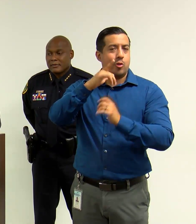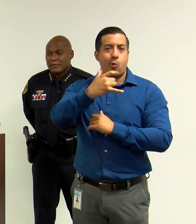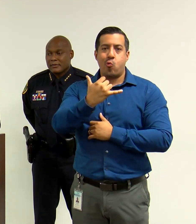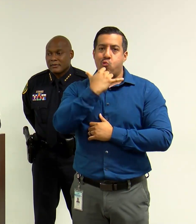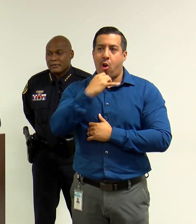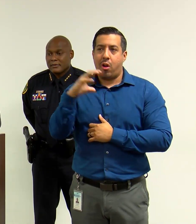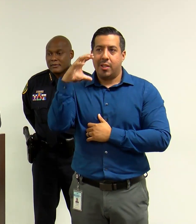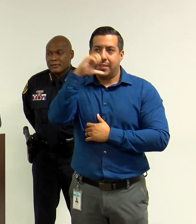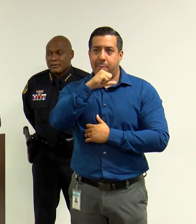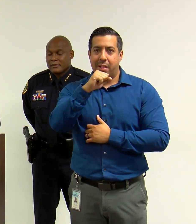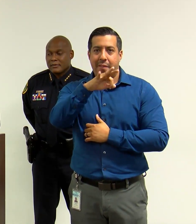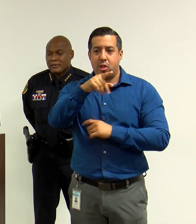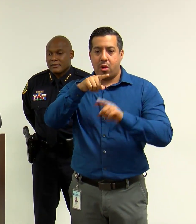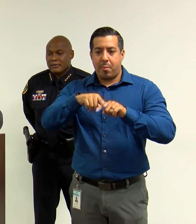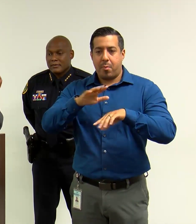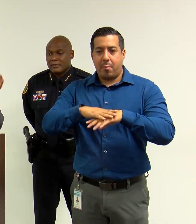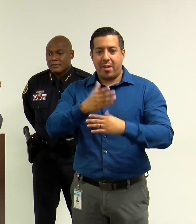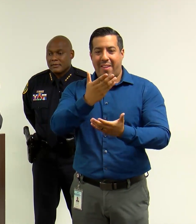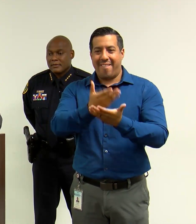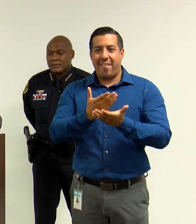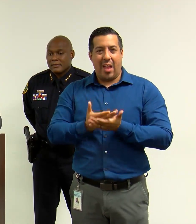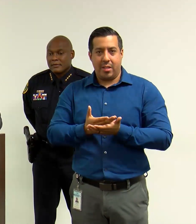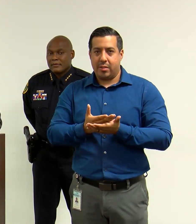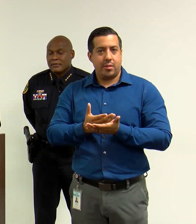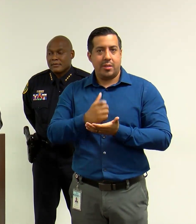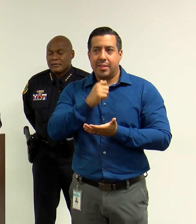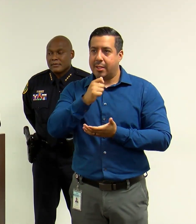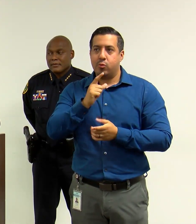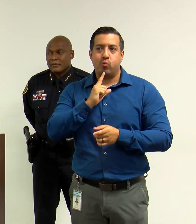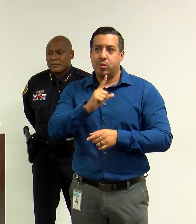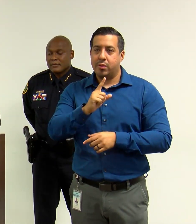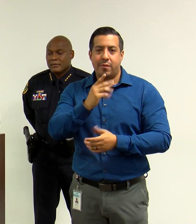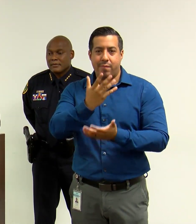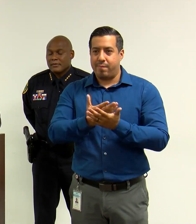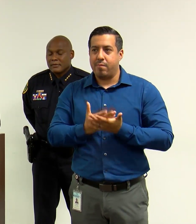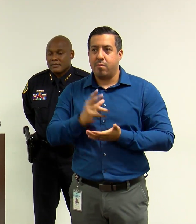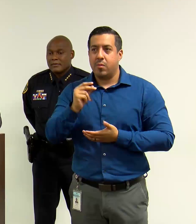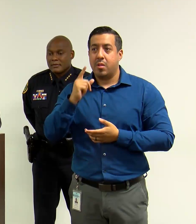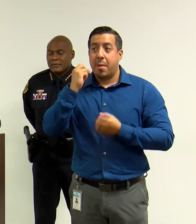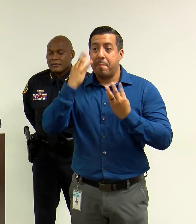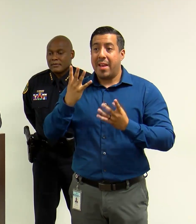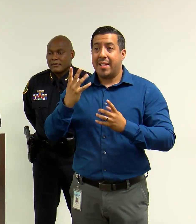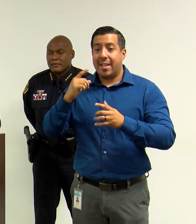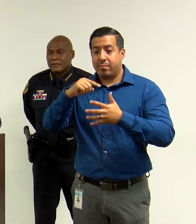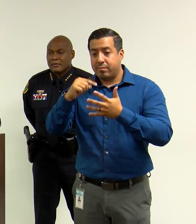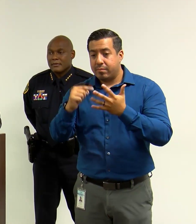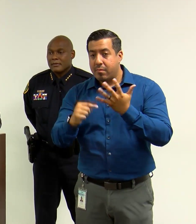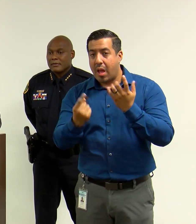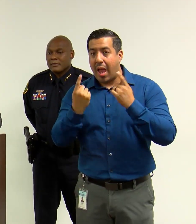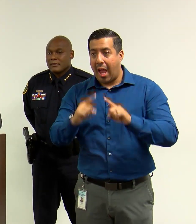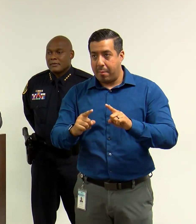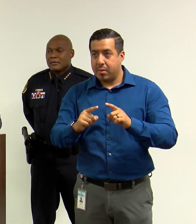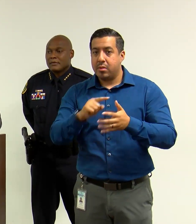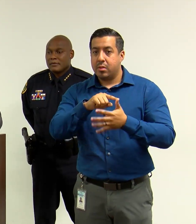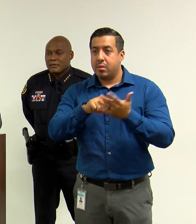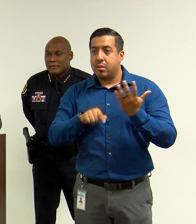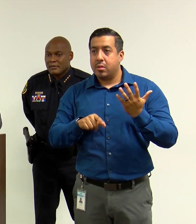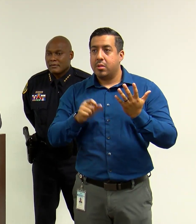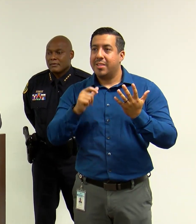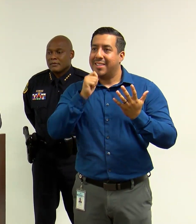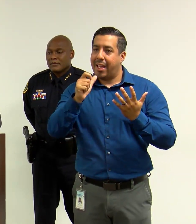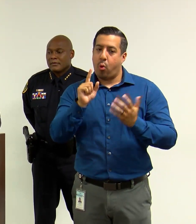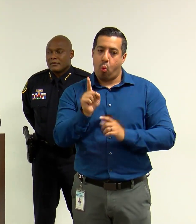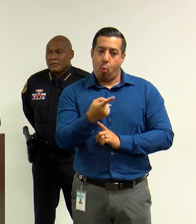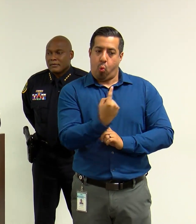assumption, not based on a factual basis, so to speak. It's that there are many different things that are having to take place. There is no